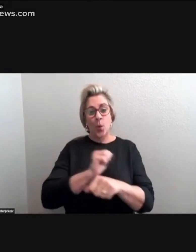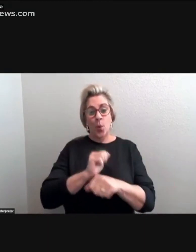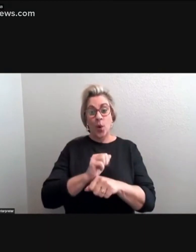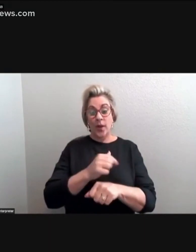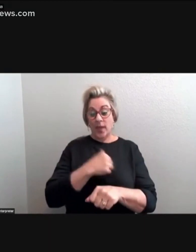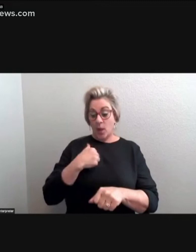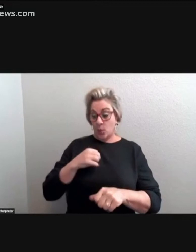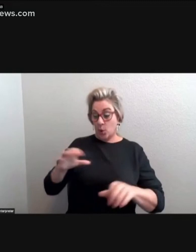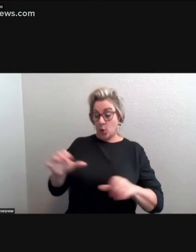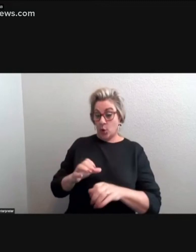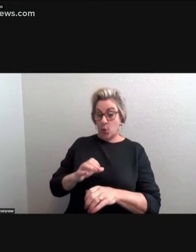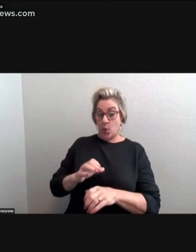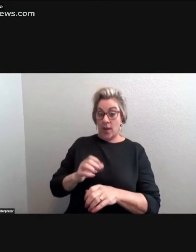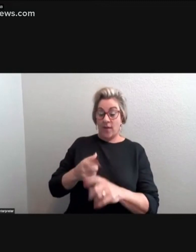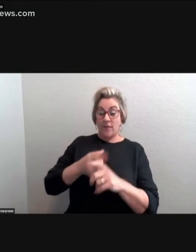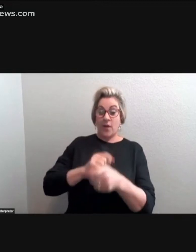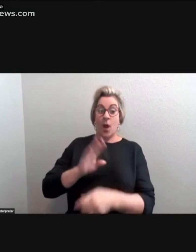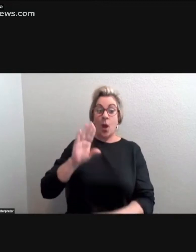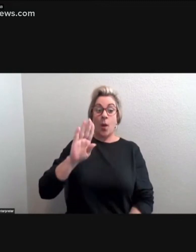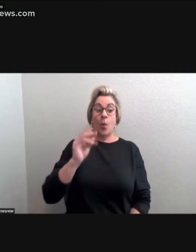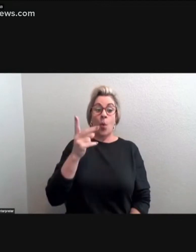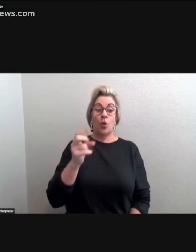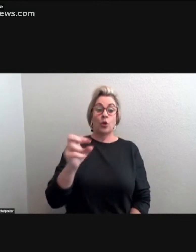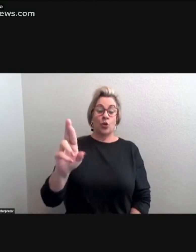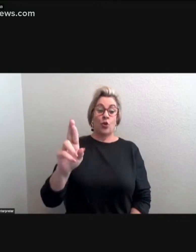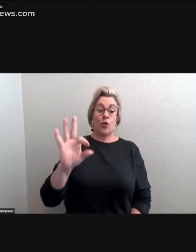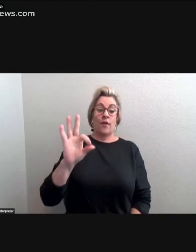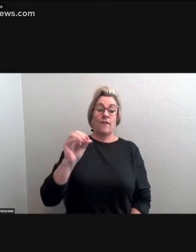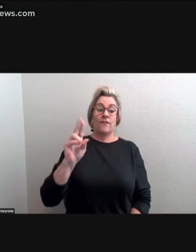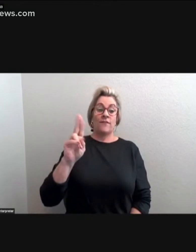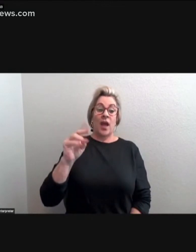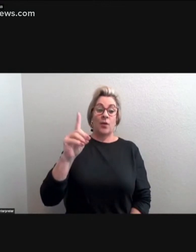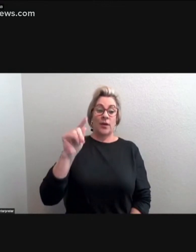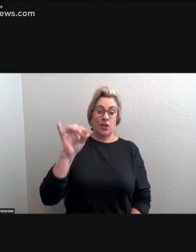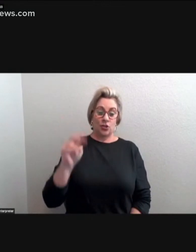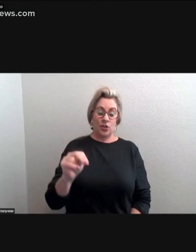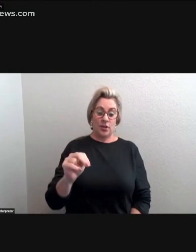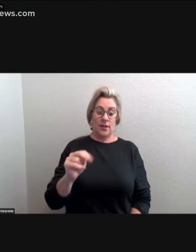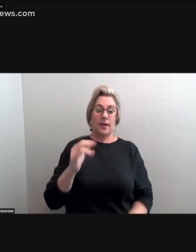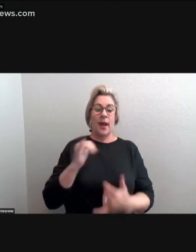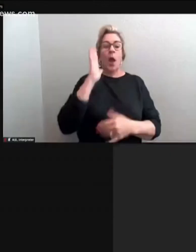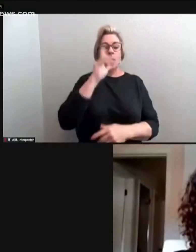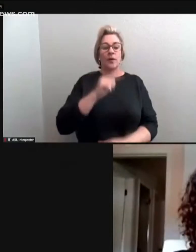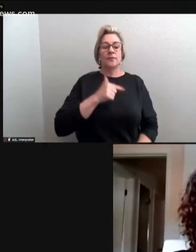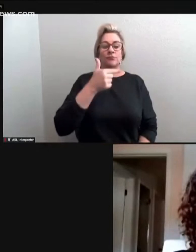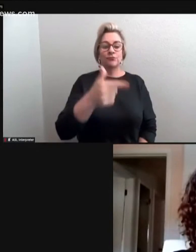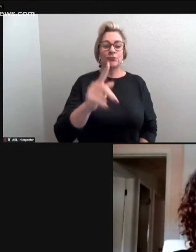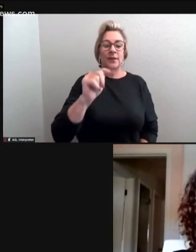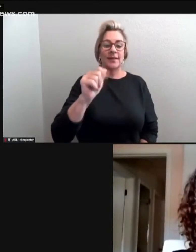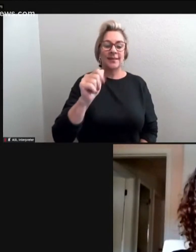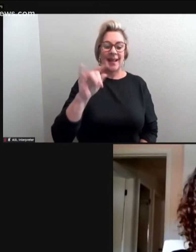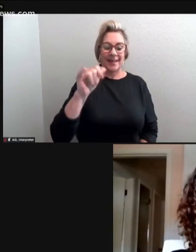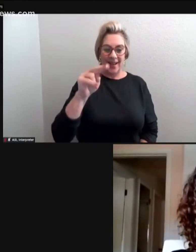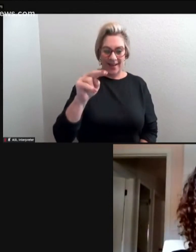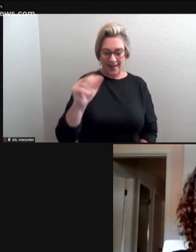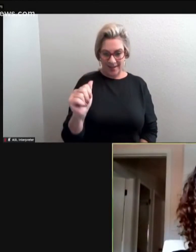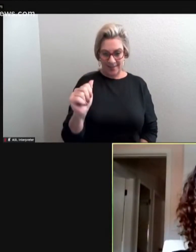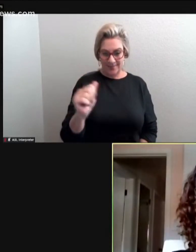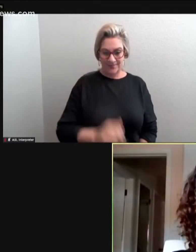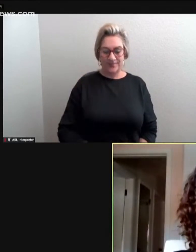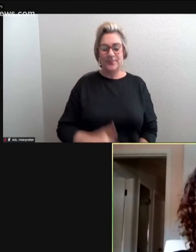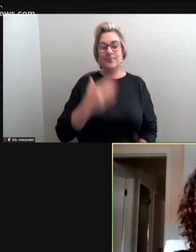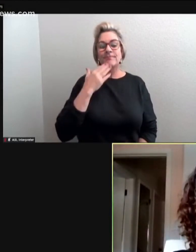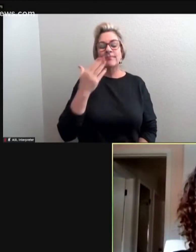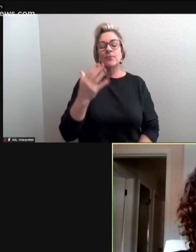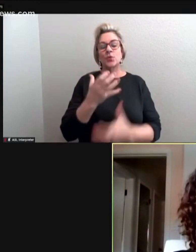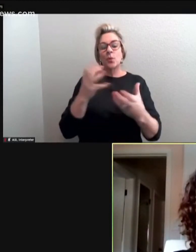ground by the Boulder Community Foundation since the fire. And I'll turn it over to Tatyana. Tatyana? Thank you